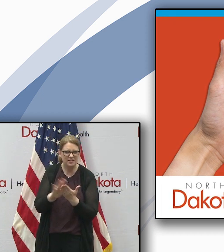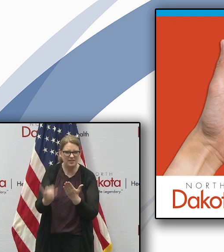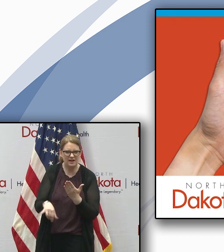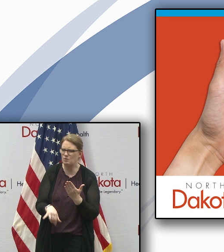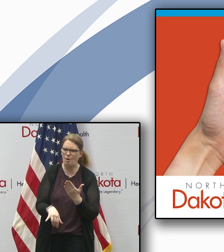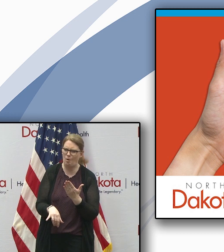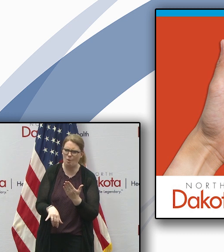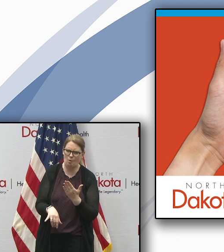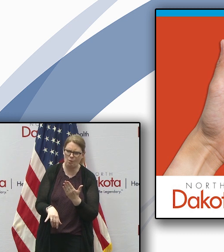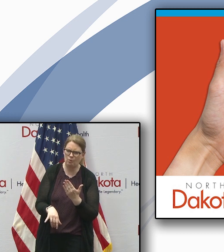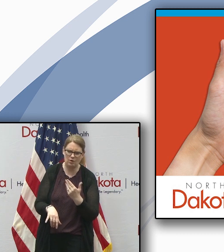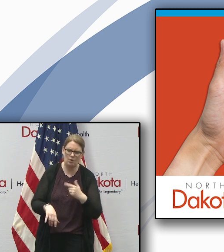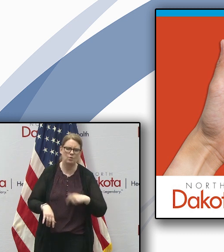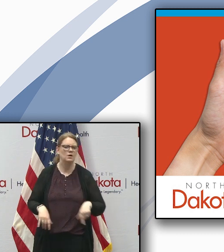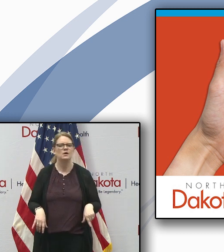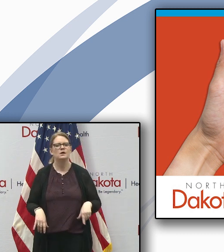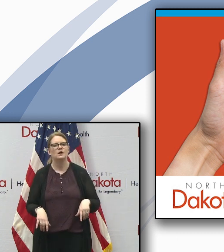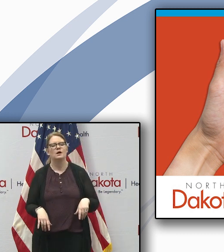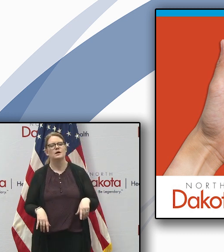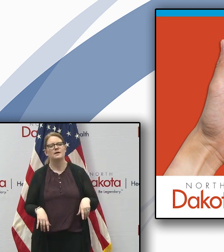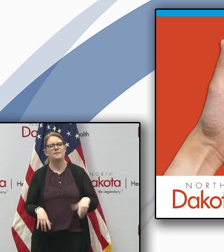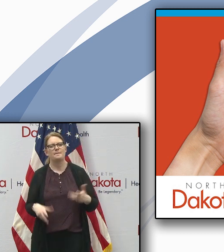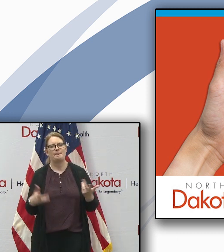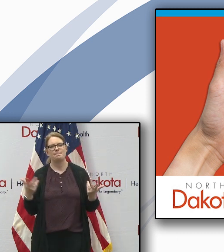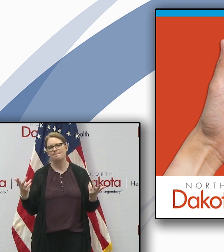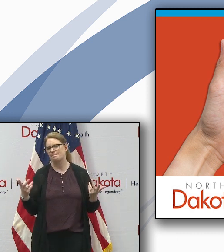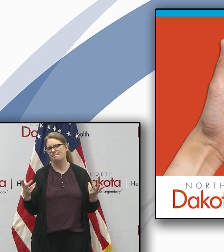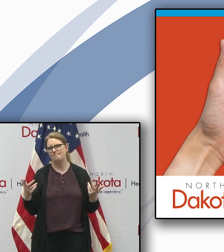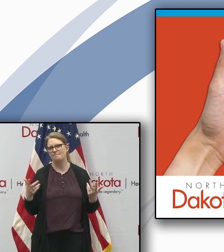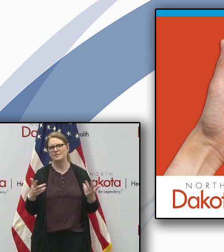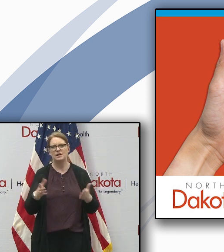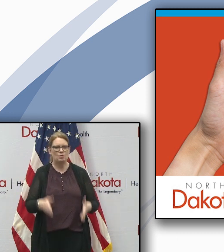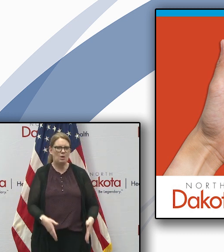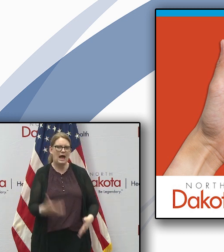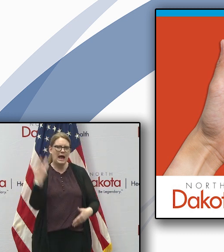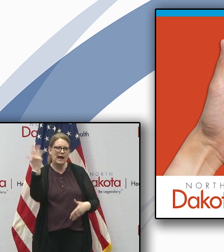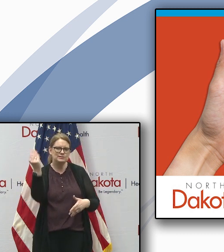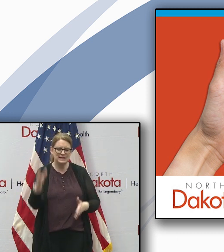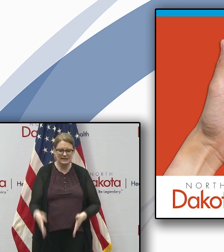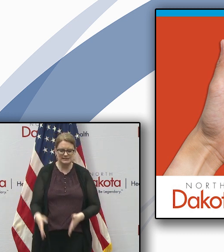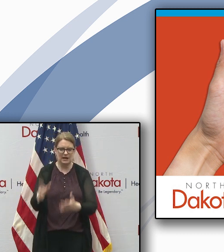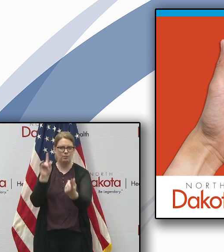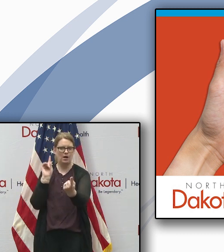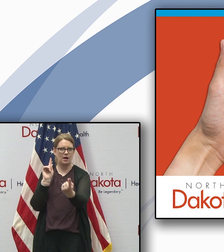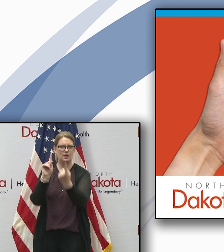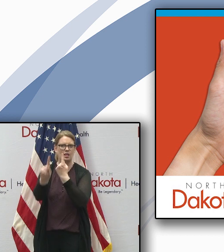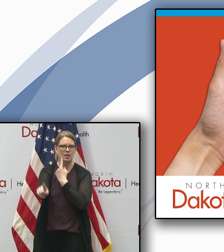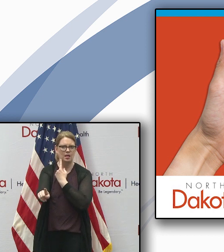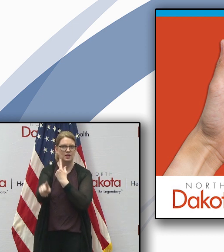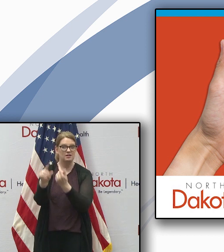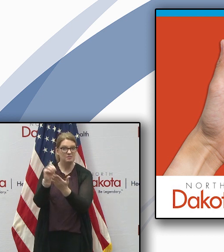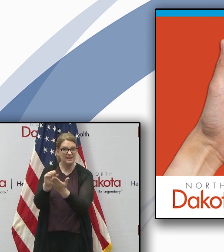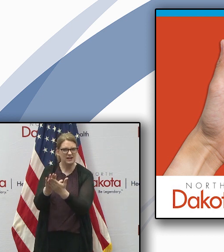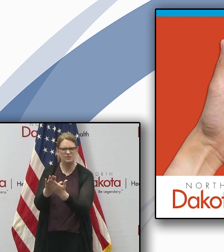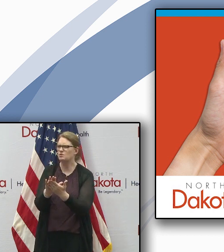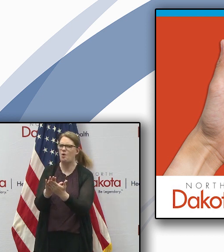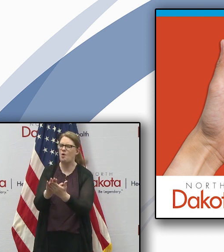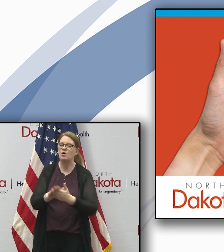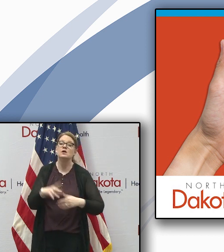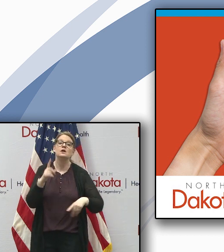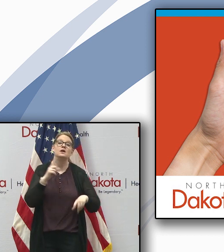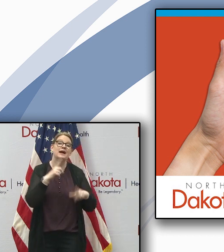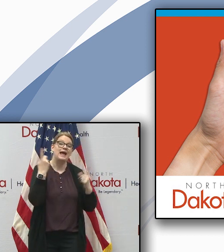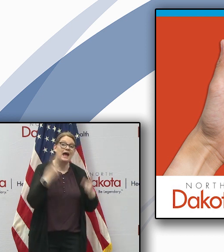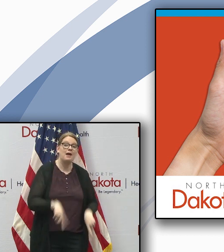by, somebody in a on a sidewalk, it's not going to track that. But if you spent 20 minutes at a